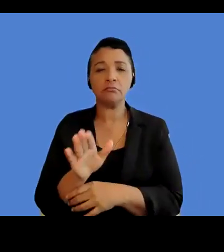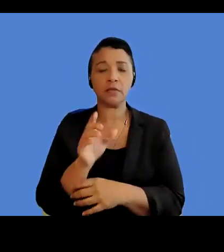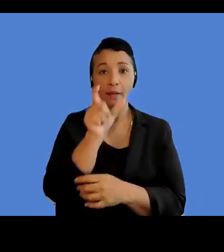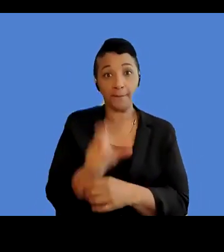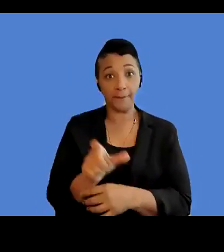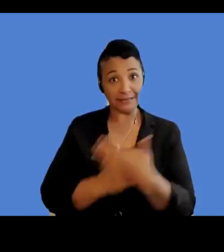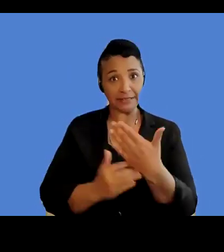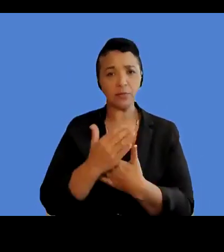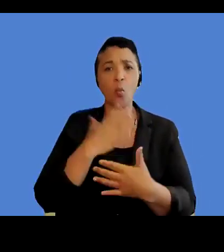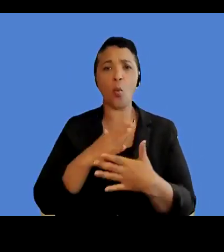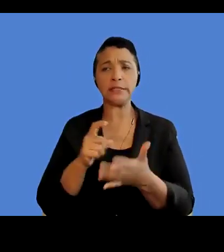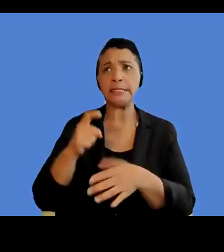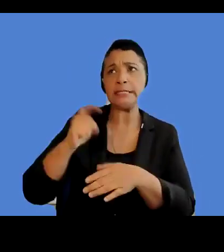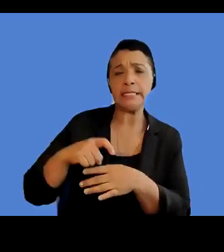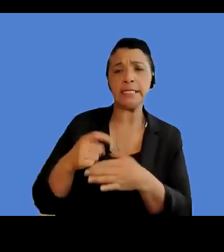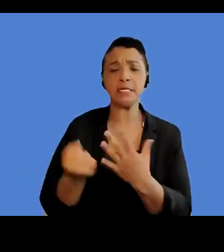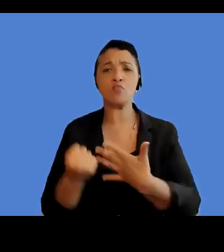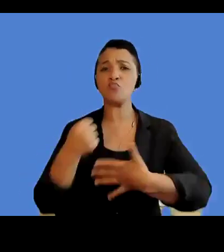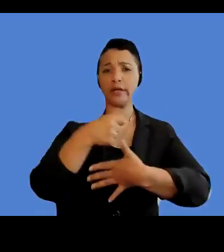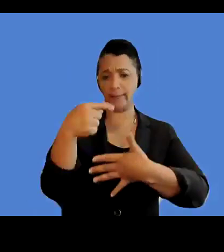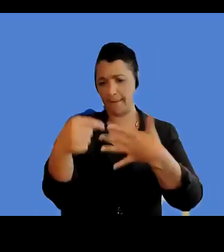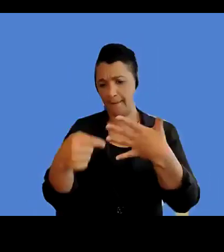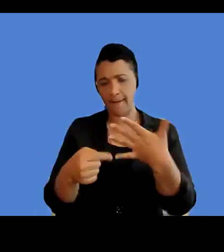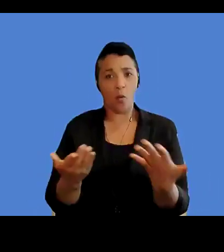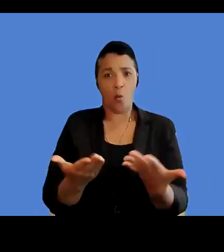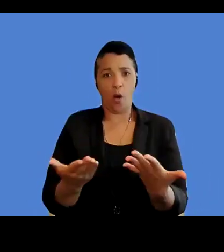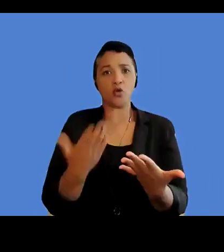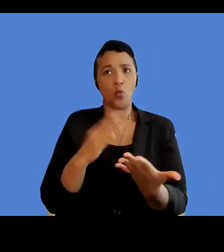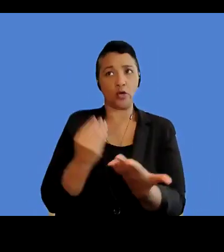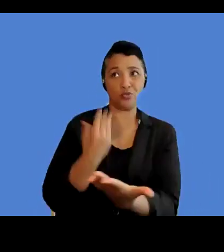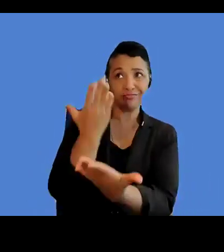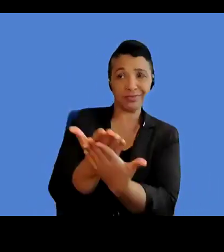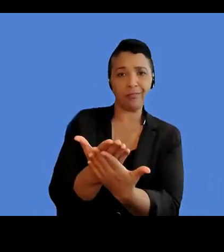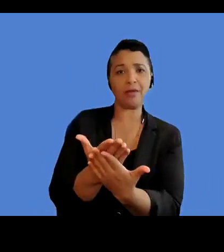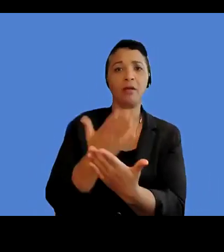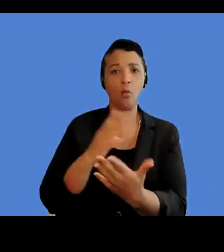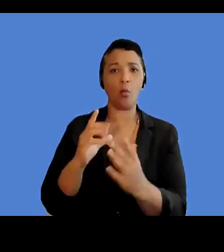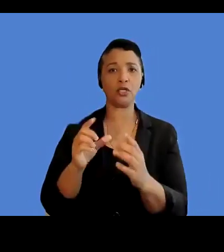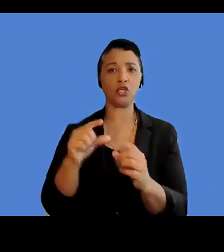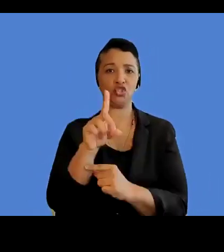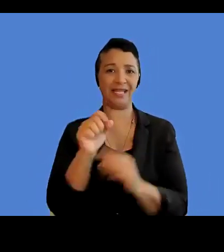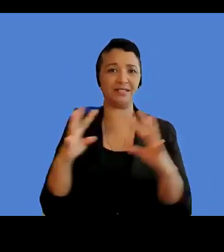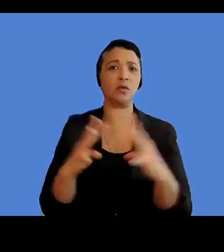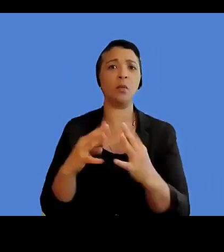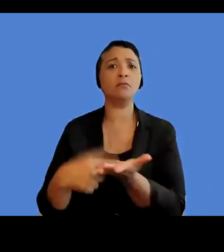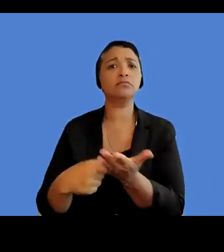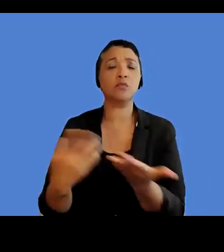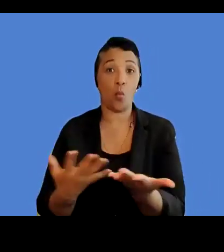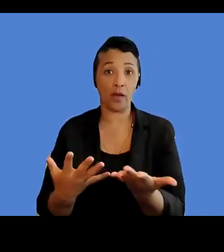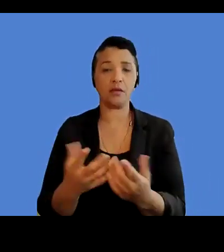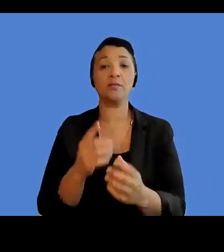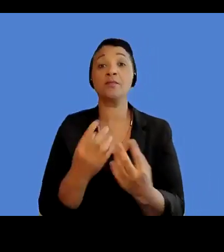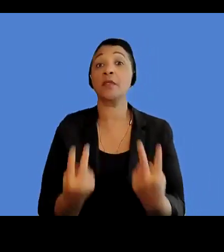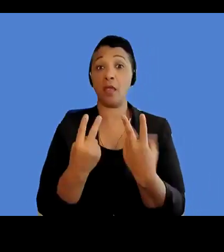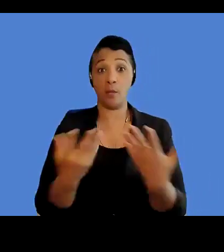with disabilities were for the Global Disability Summit, and what it was important that we focused